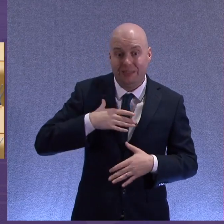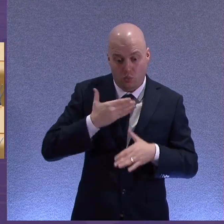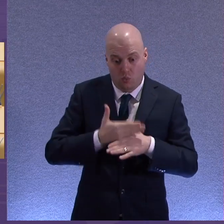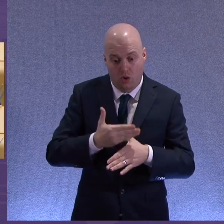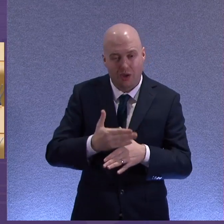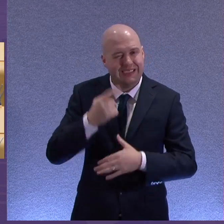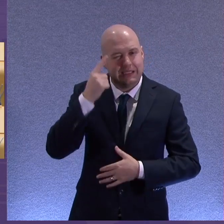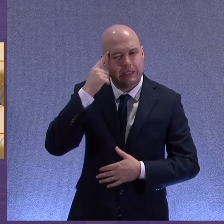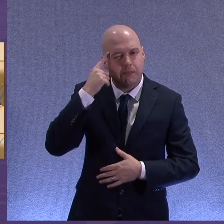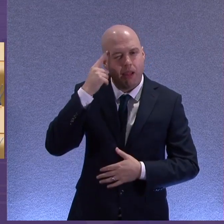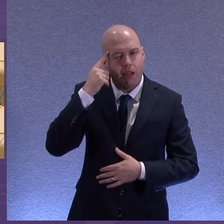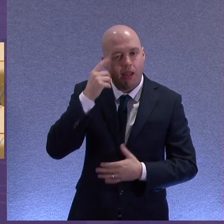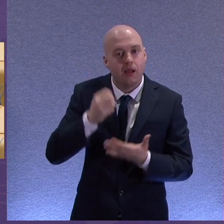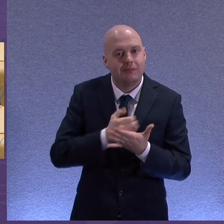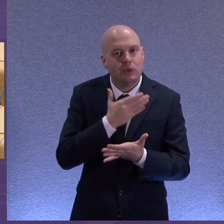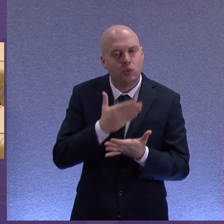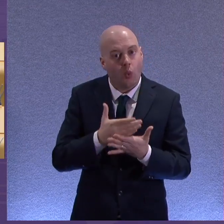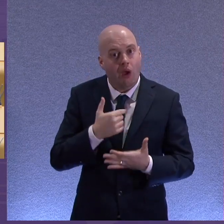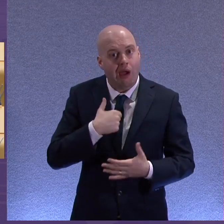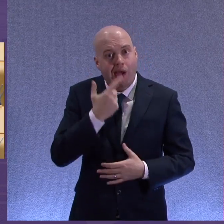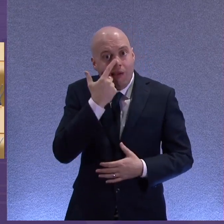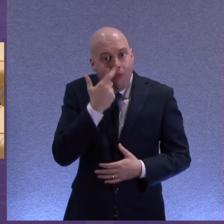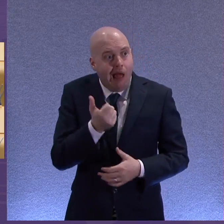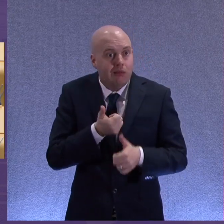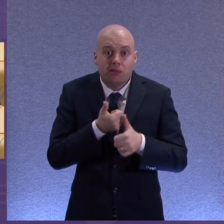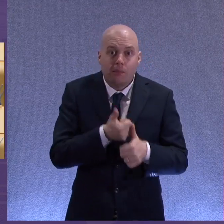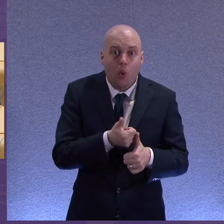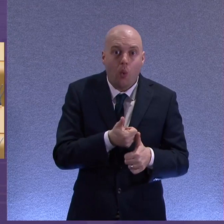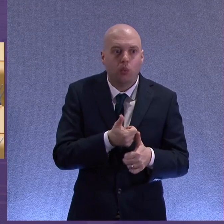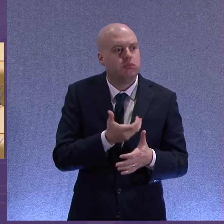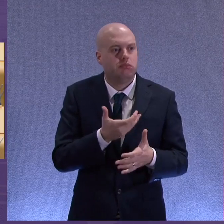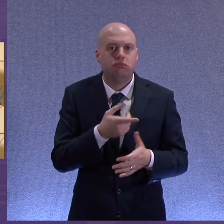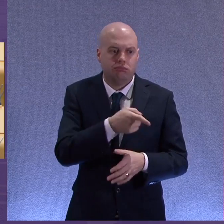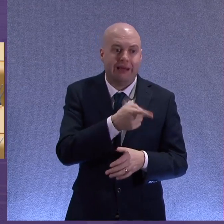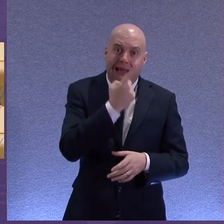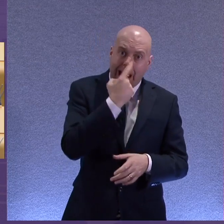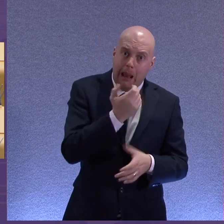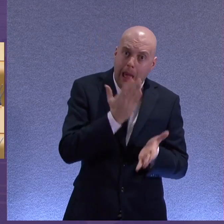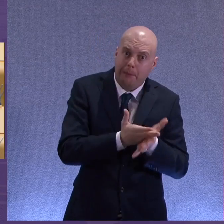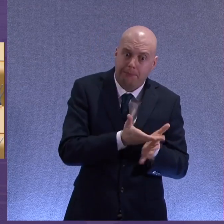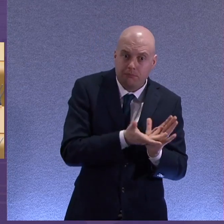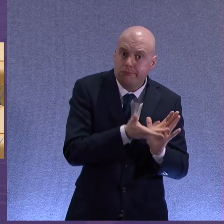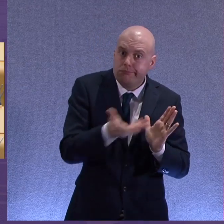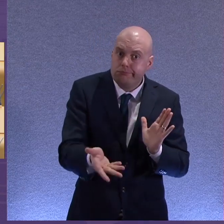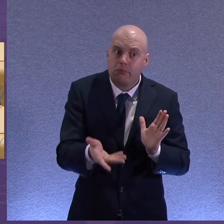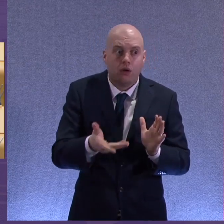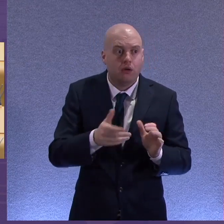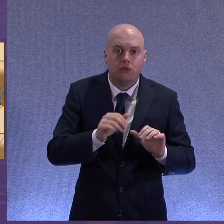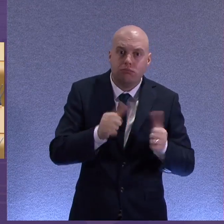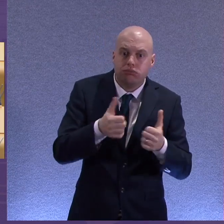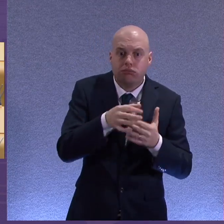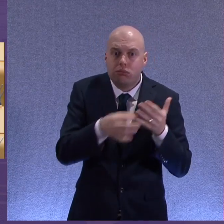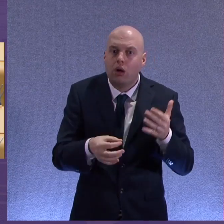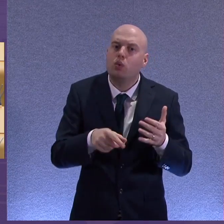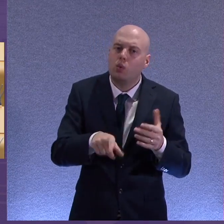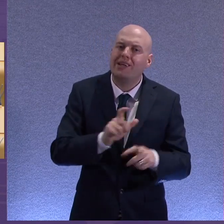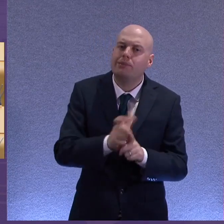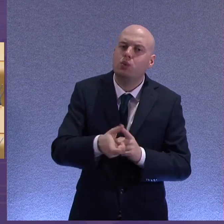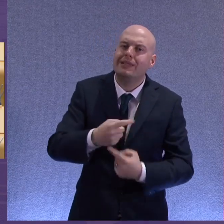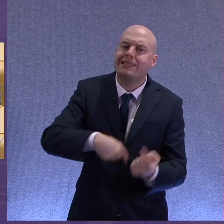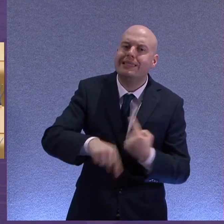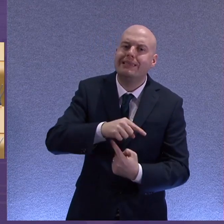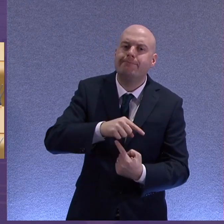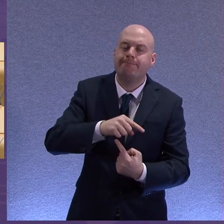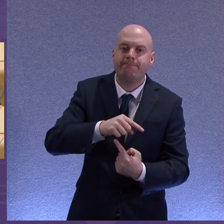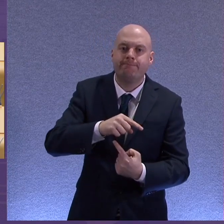to the communities that we know require it, and the community groups that are also emerging to support their own communities and to support their